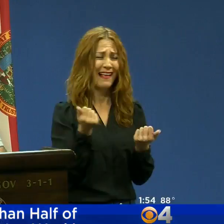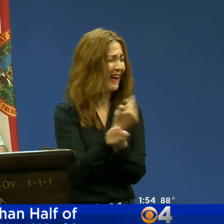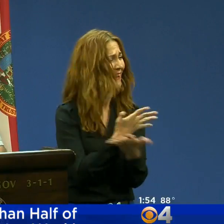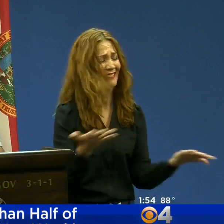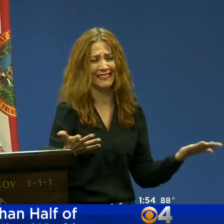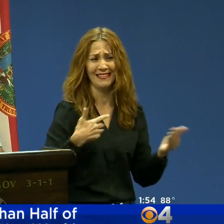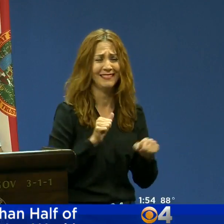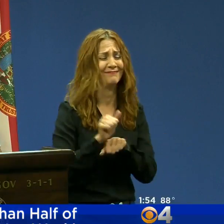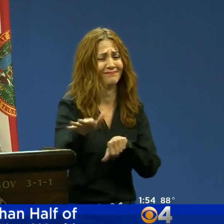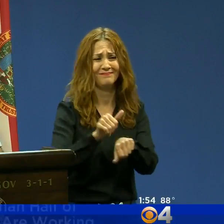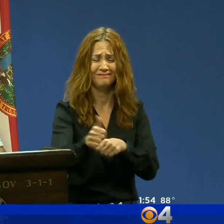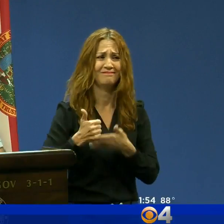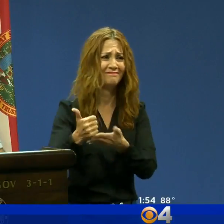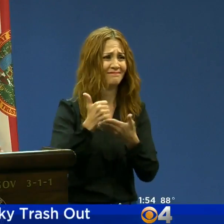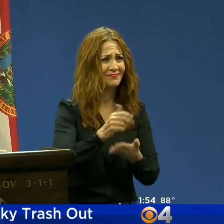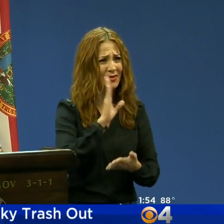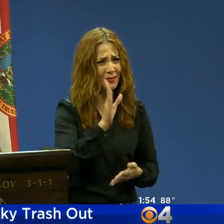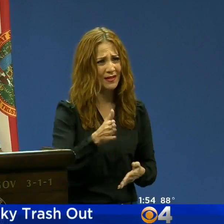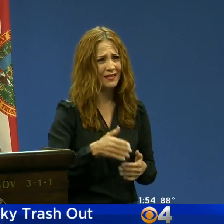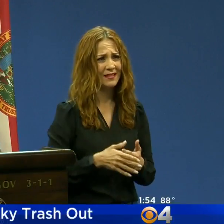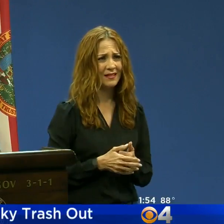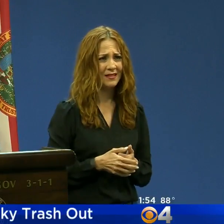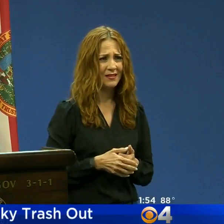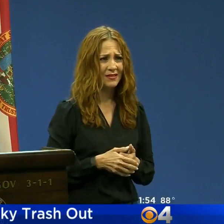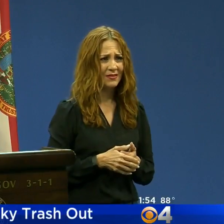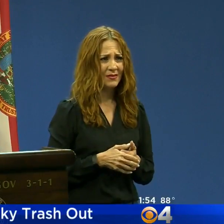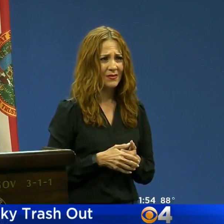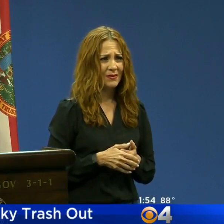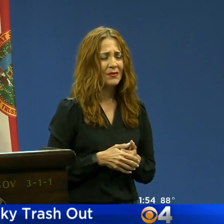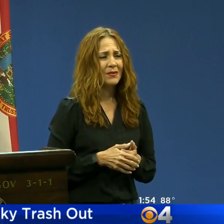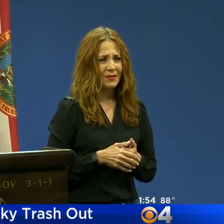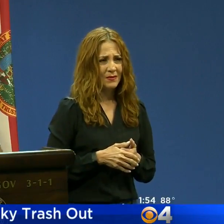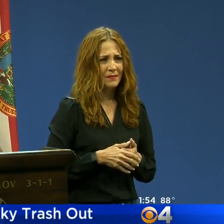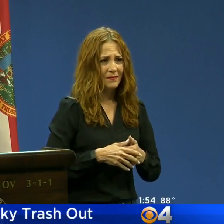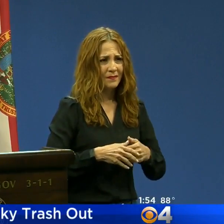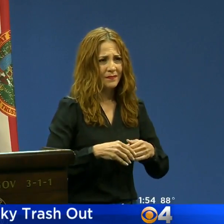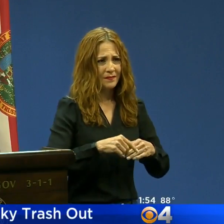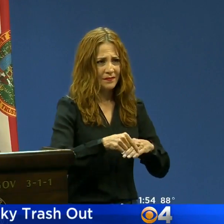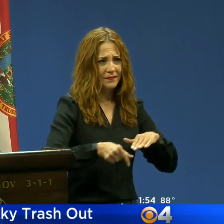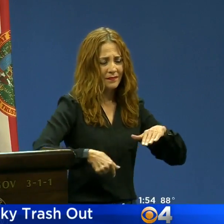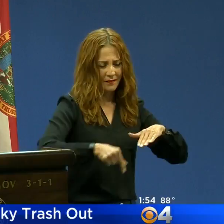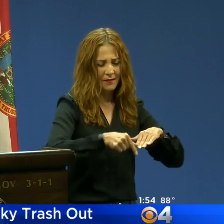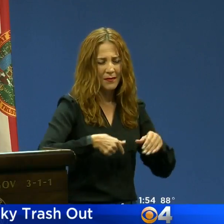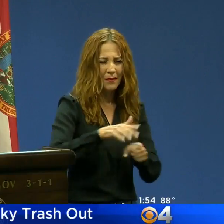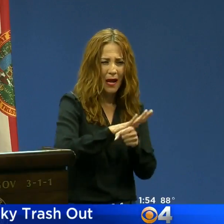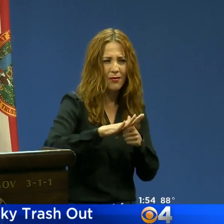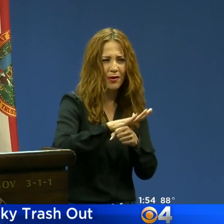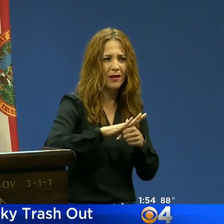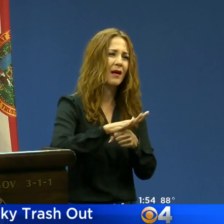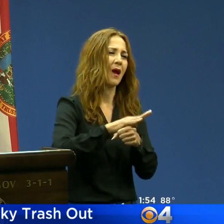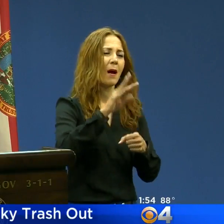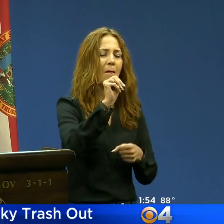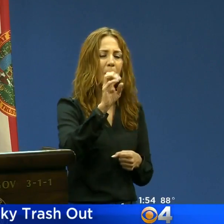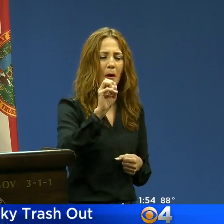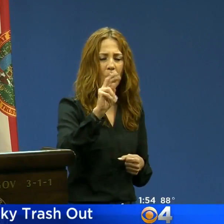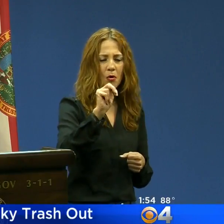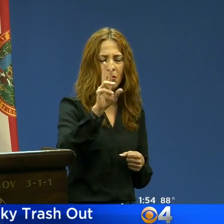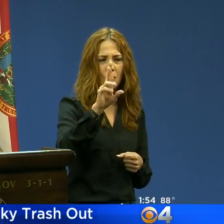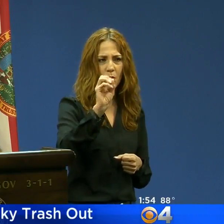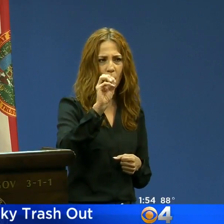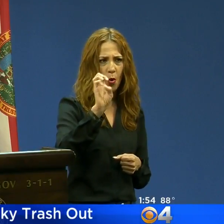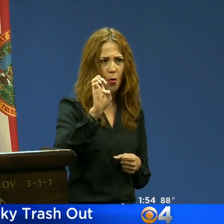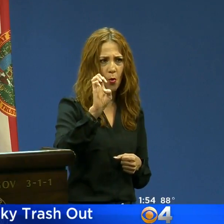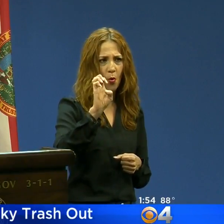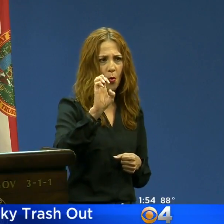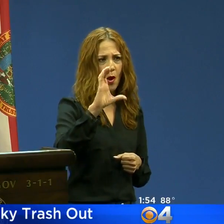the Monroe County Sheriff's Office. We've already tasked some of our personnel to do that. We also